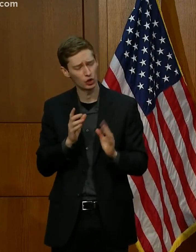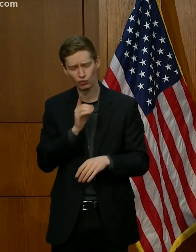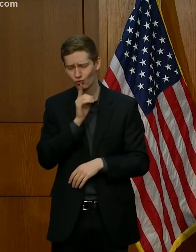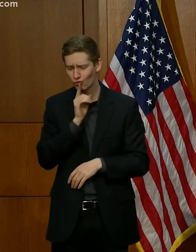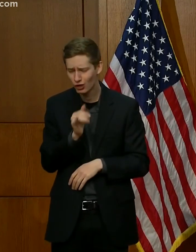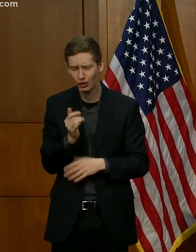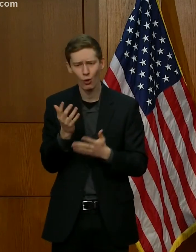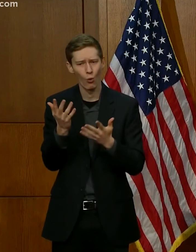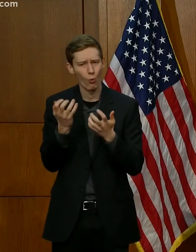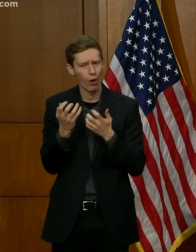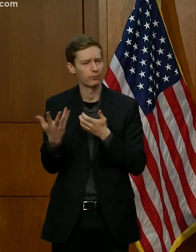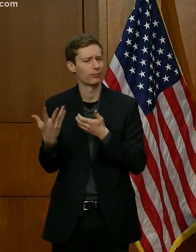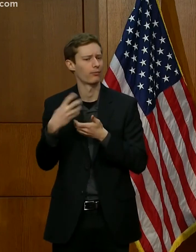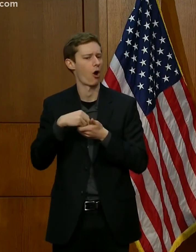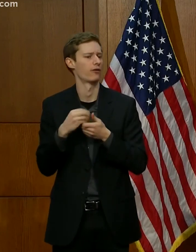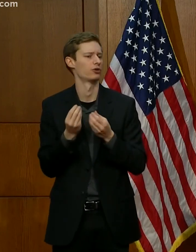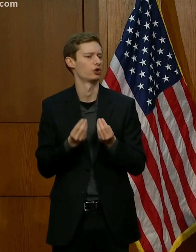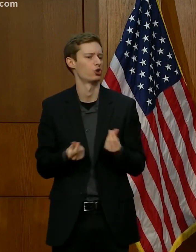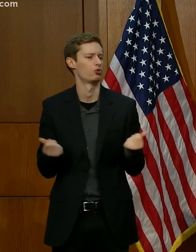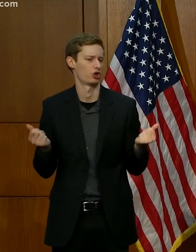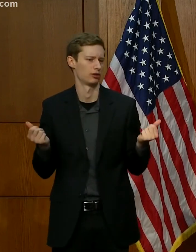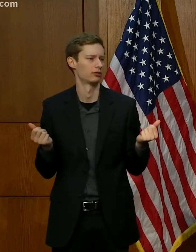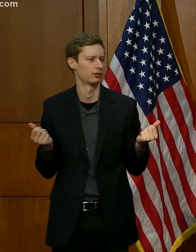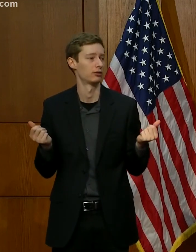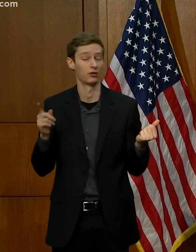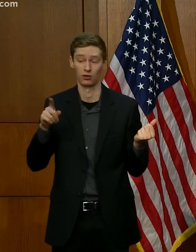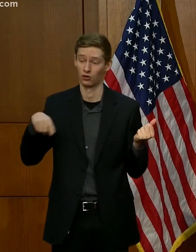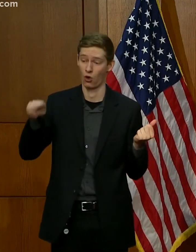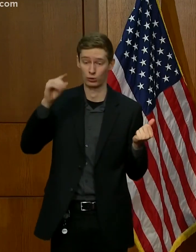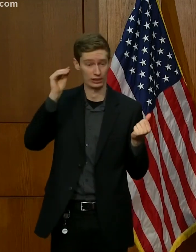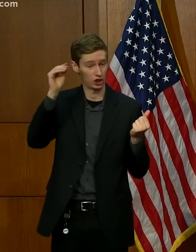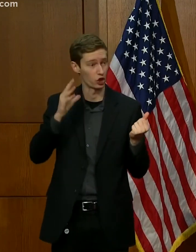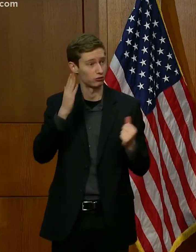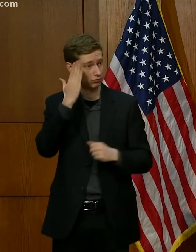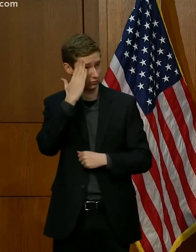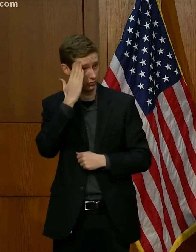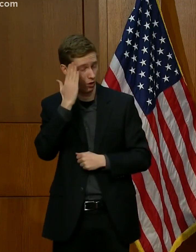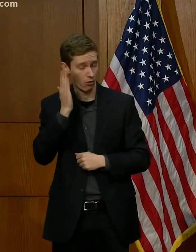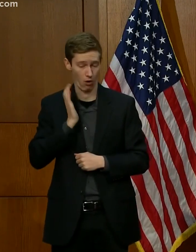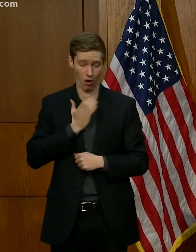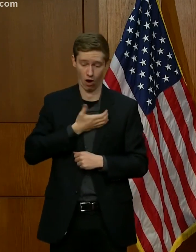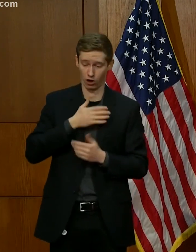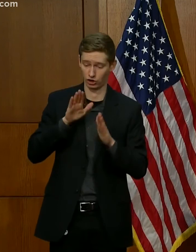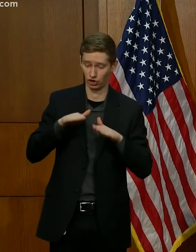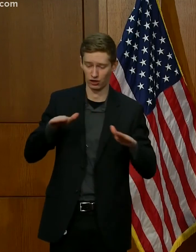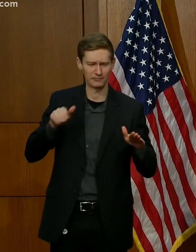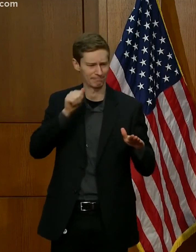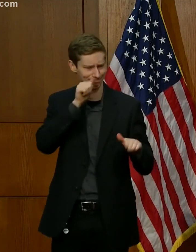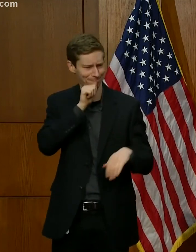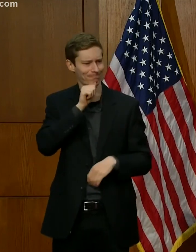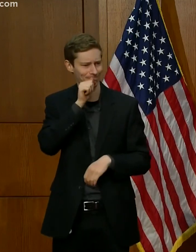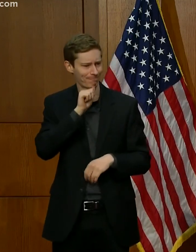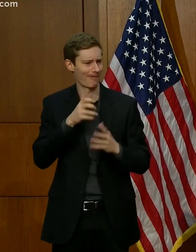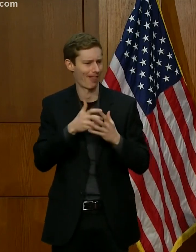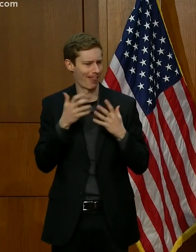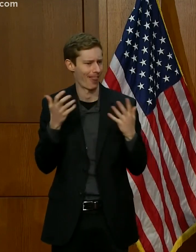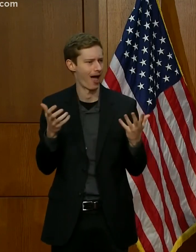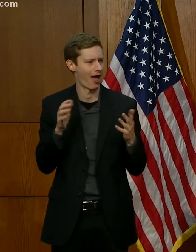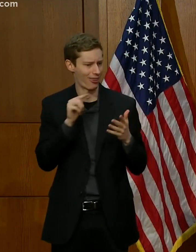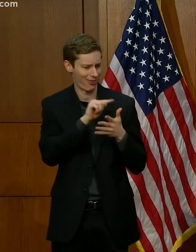of the solution. They realize that our children have suffered and their families have suffered through